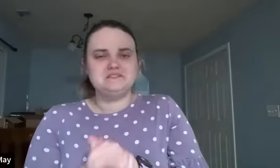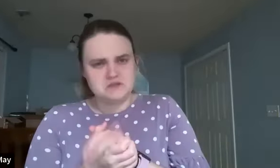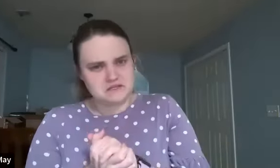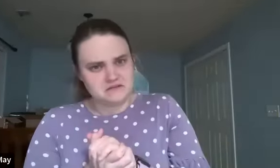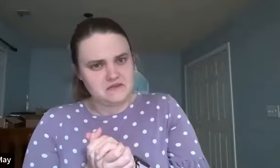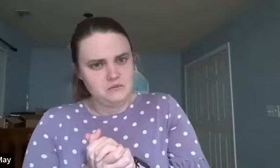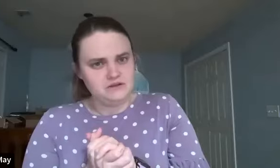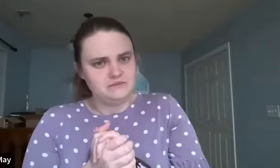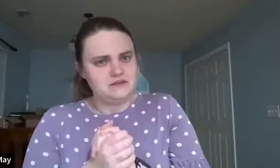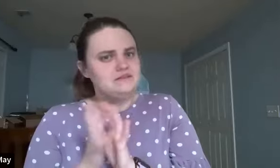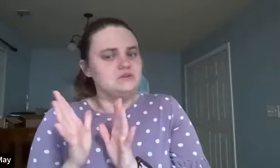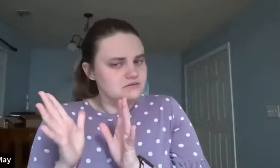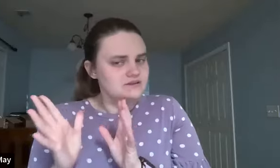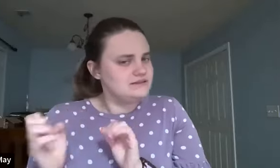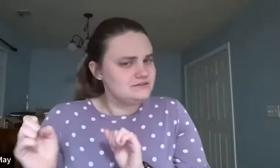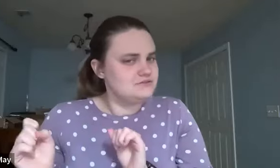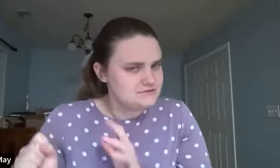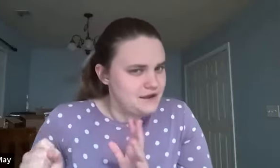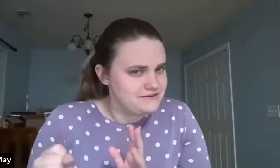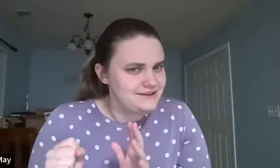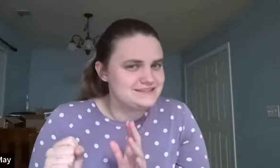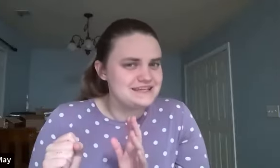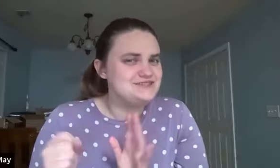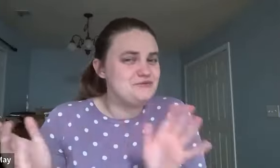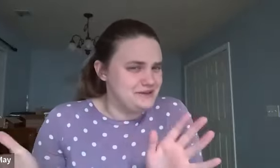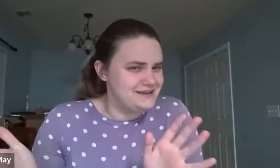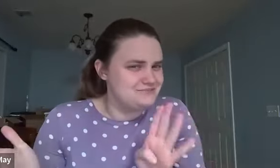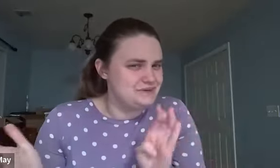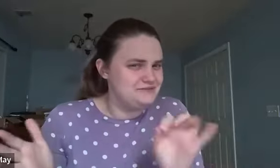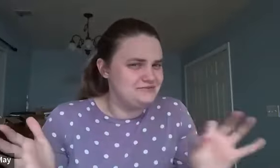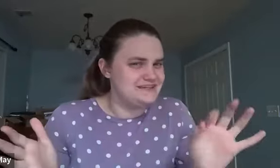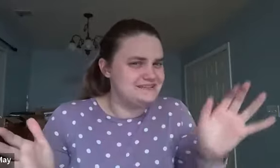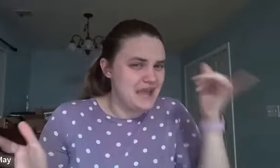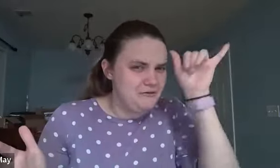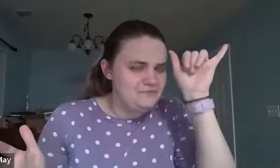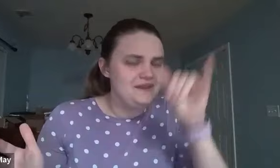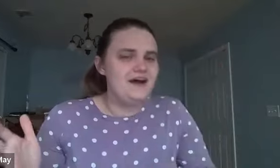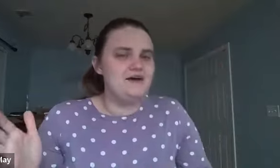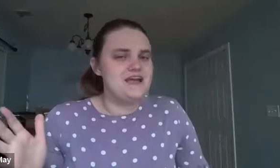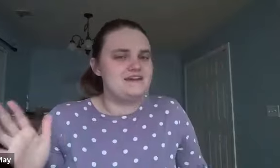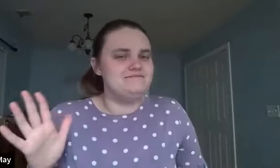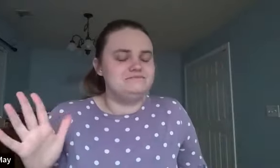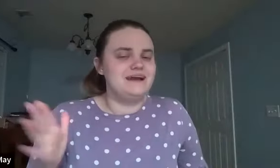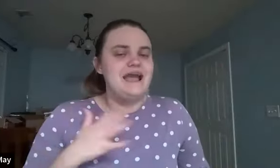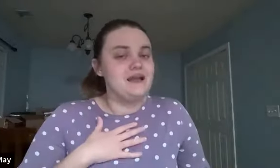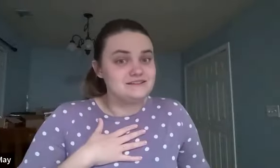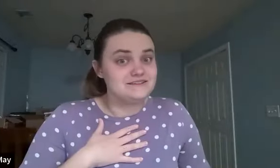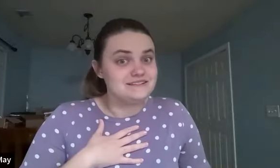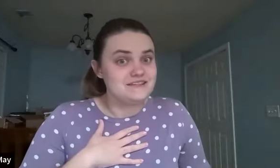Sometimes I think that one can be a little graphic because kids don't realize beef is cow. I accidentally said that.